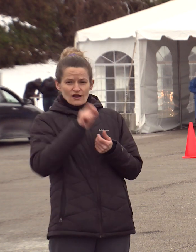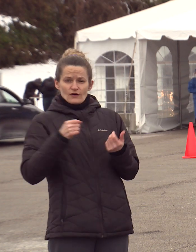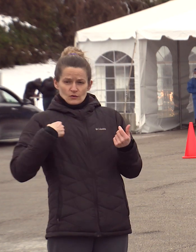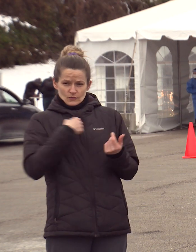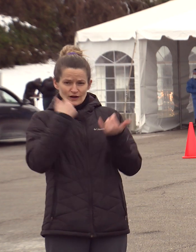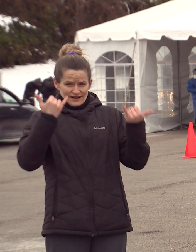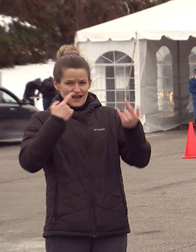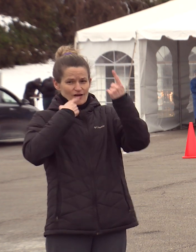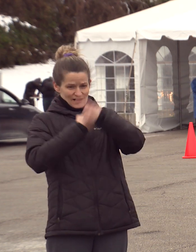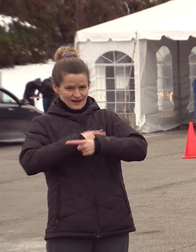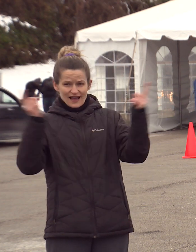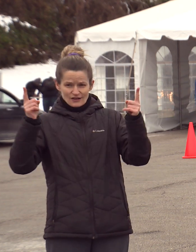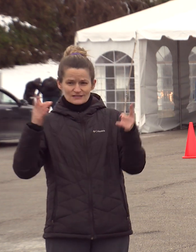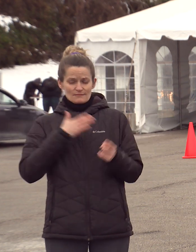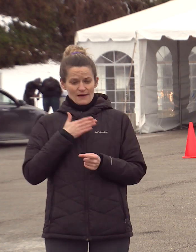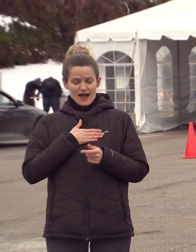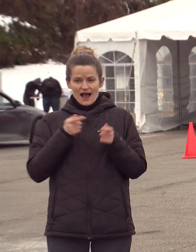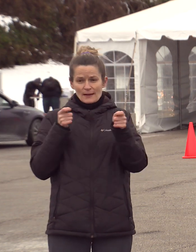sending